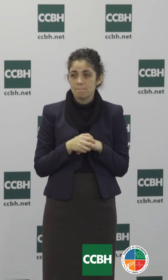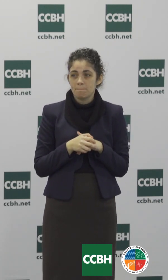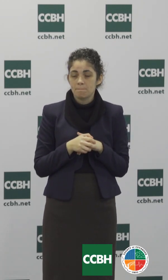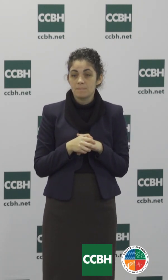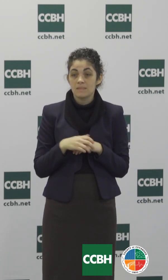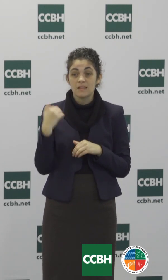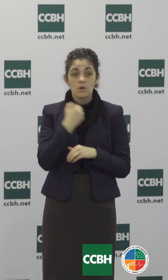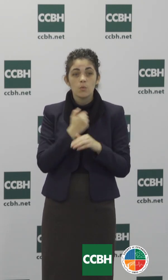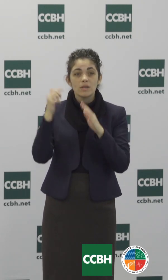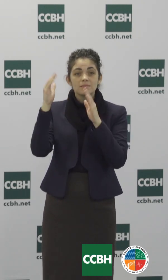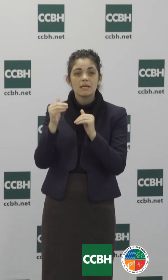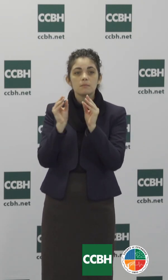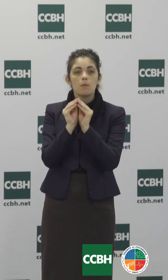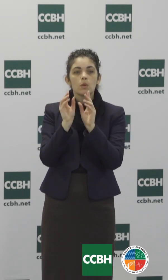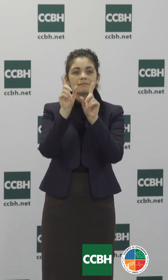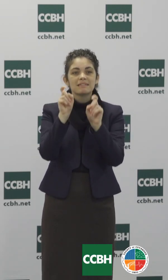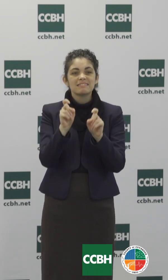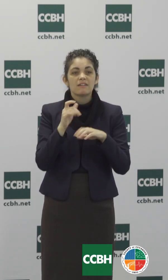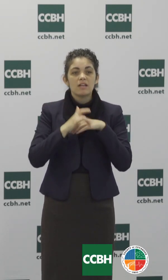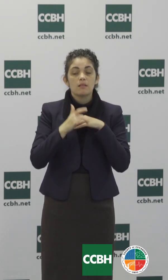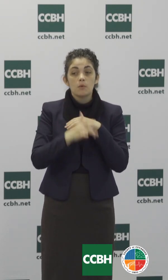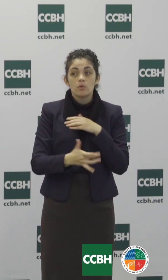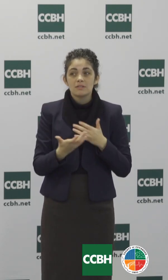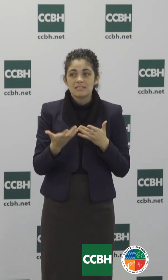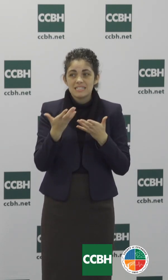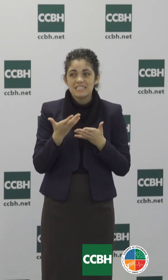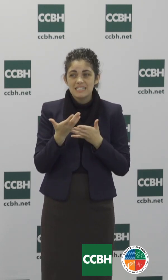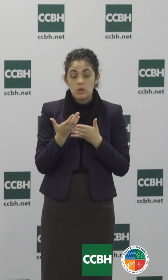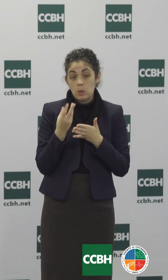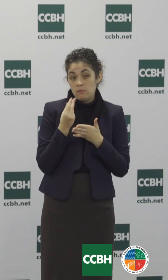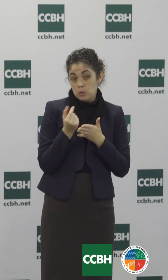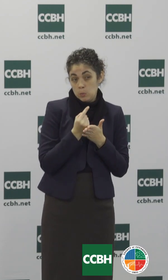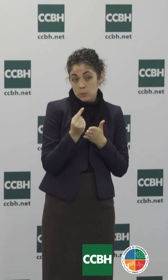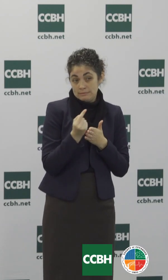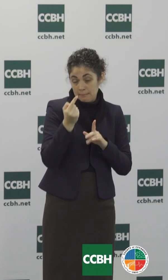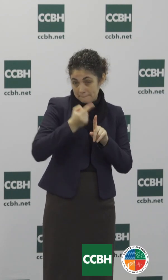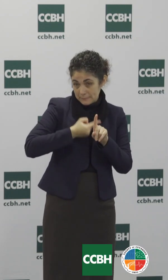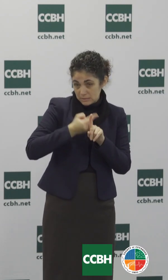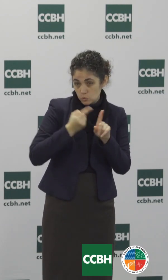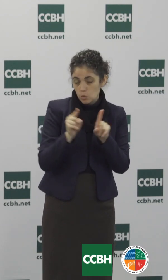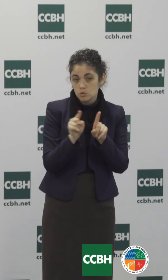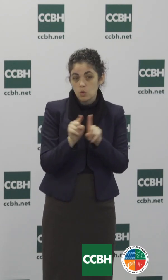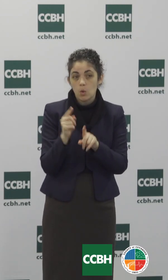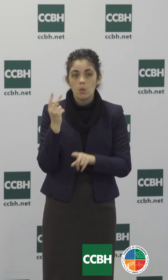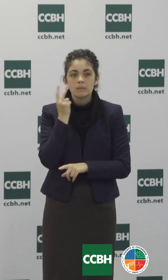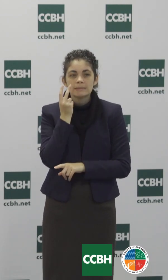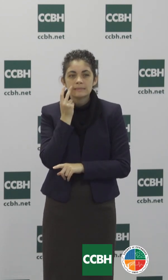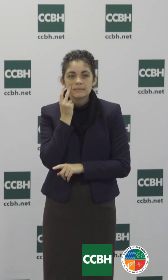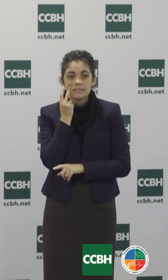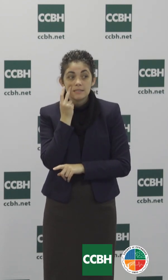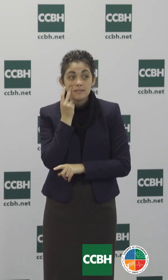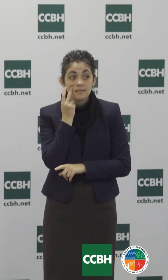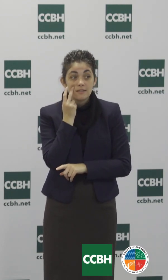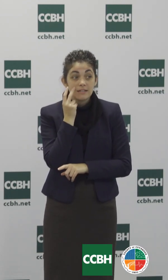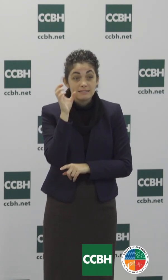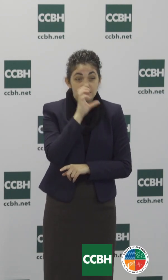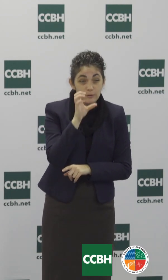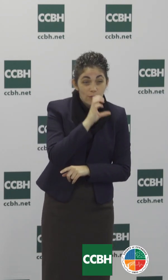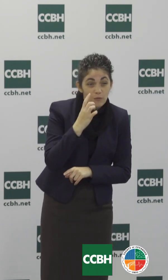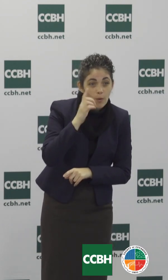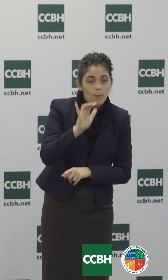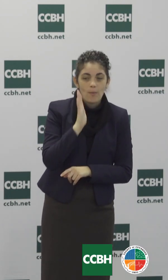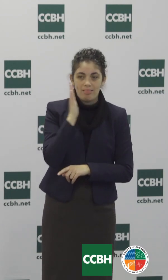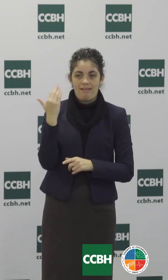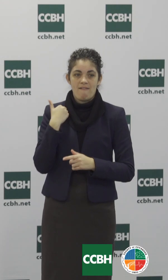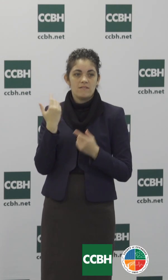we expect more testing to become available here in the coming weeks and months. And as we seek, we will find there will